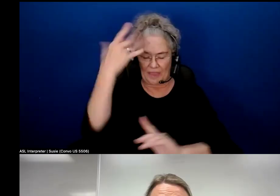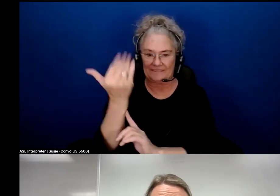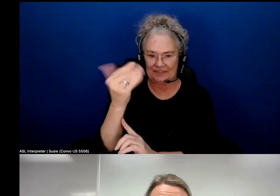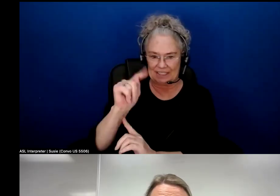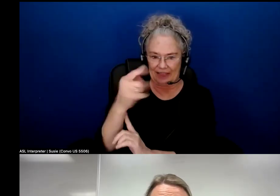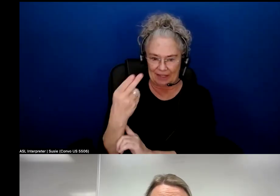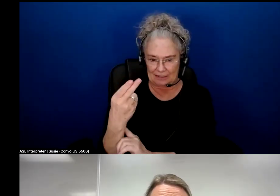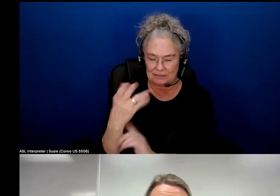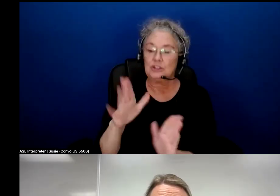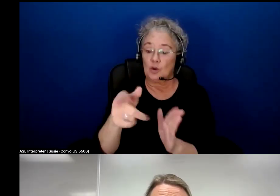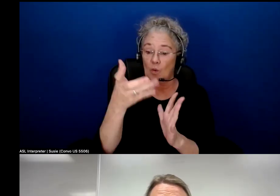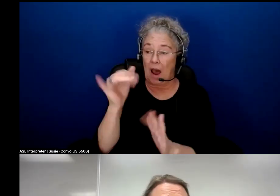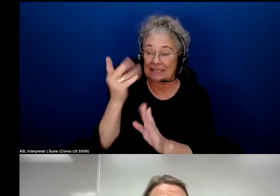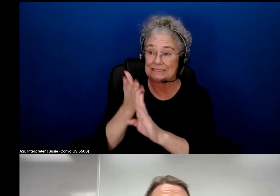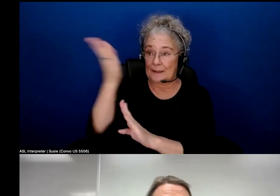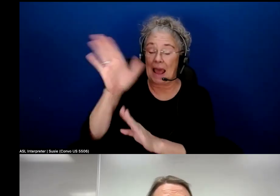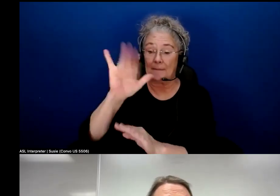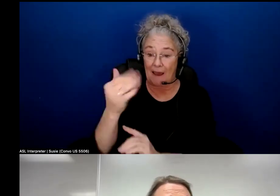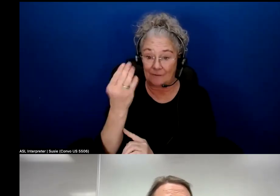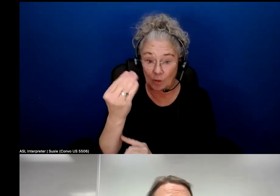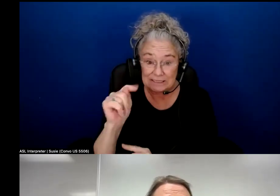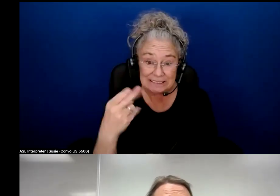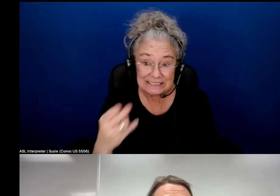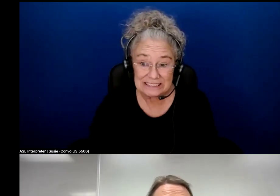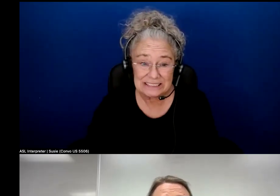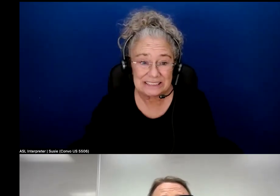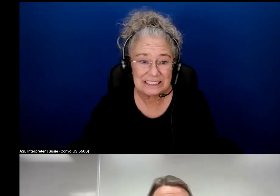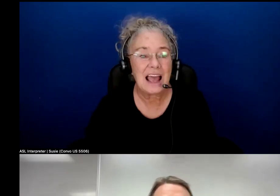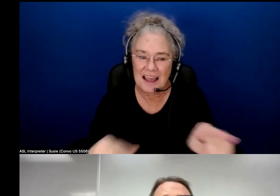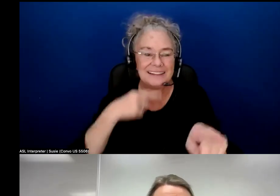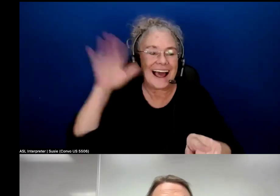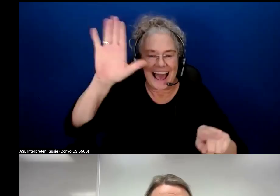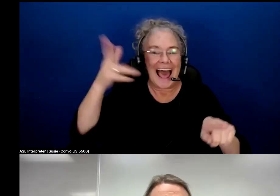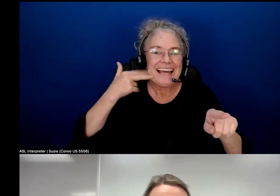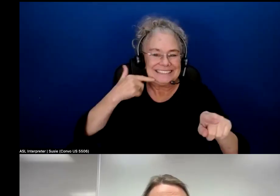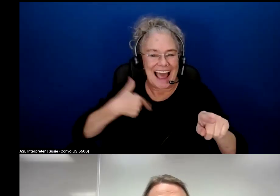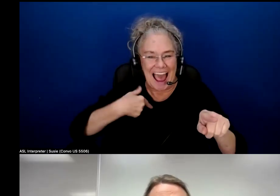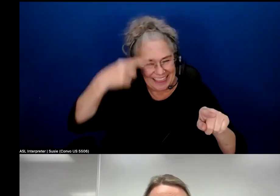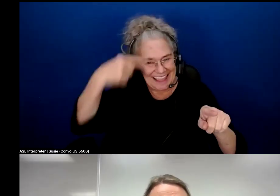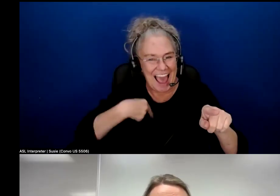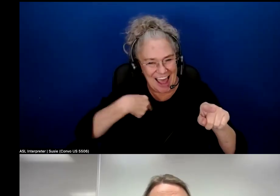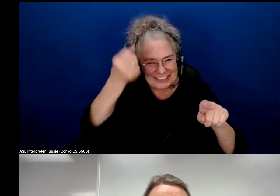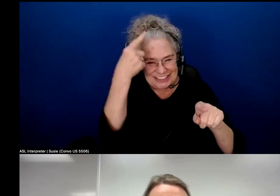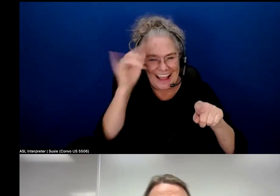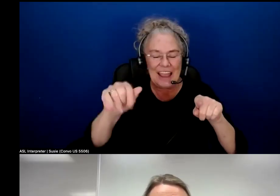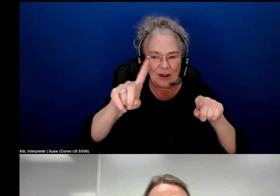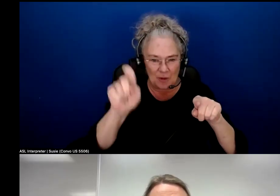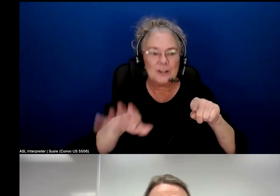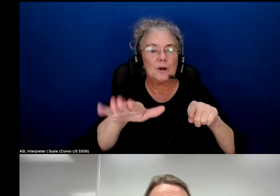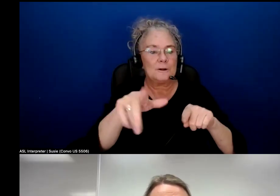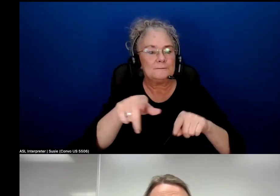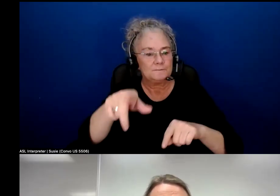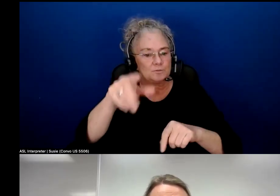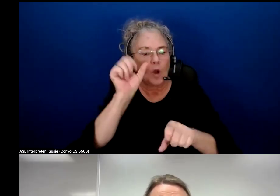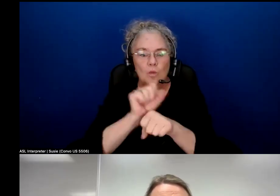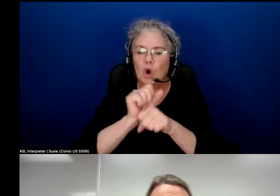to have it submitted by Sunday, the 14th instead? I think I understand the question. Okay. So work group members